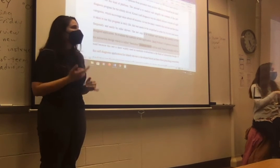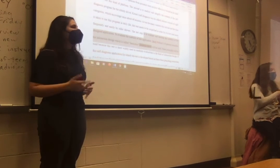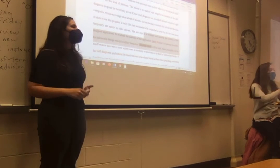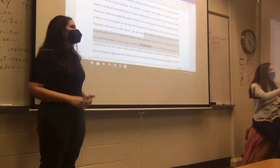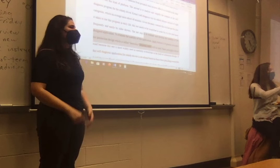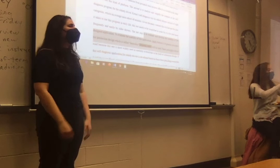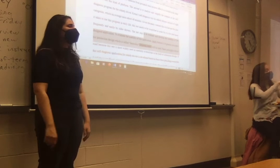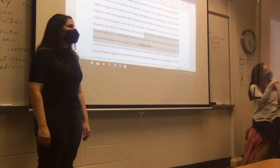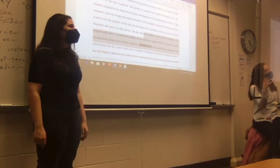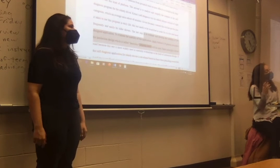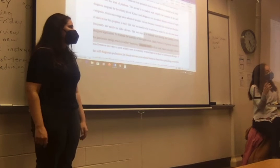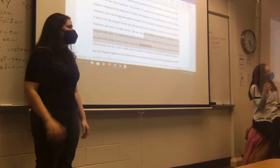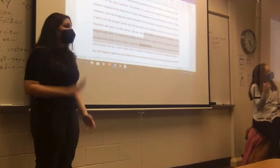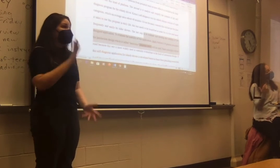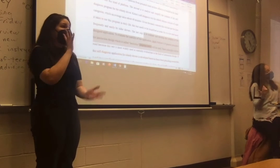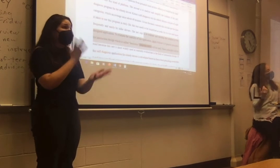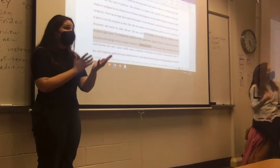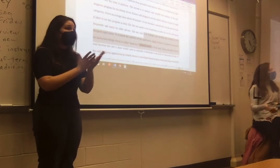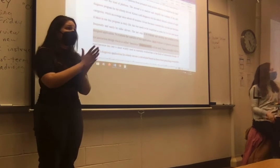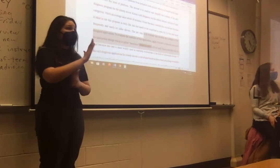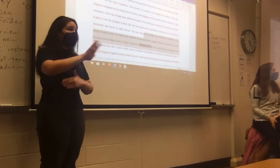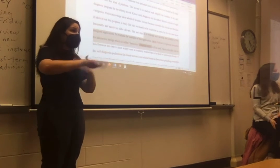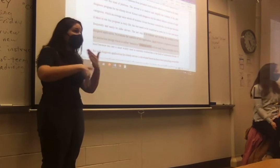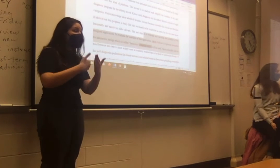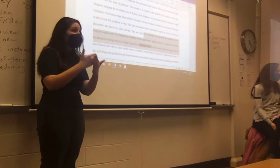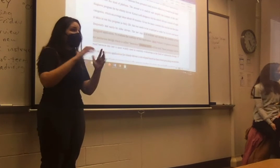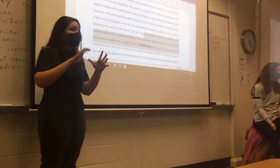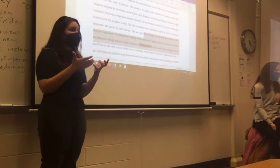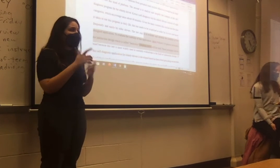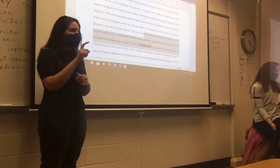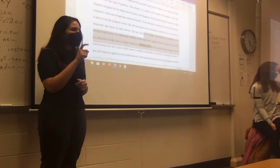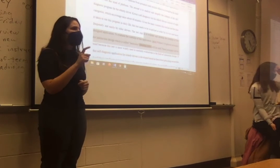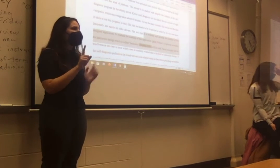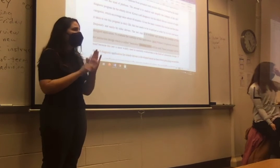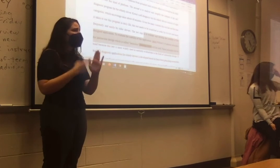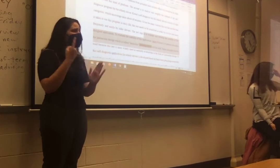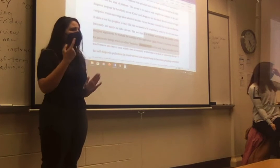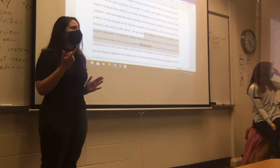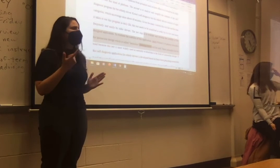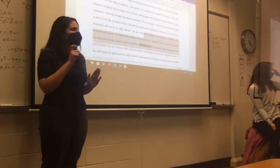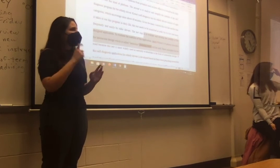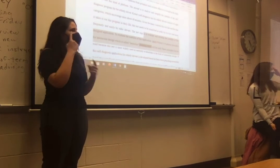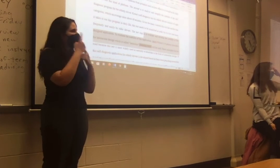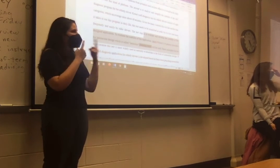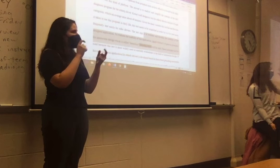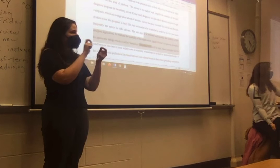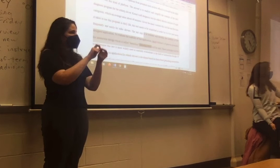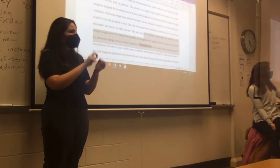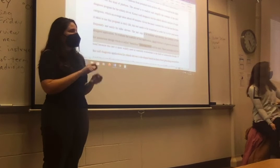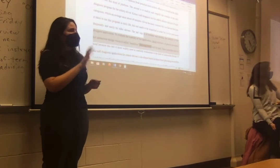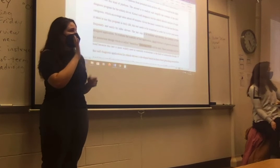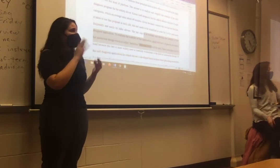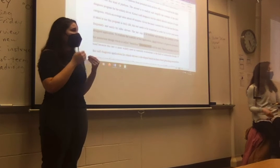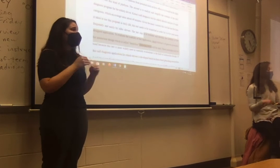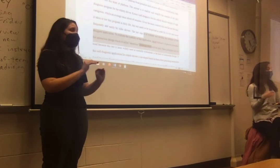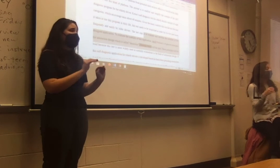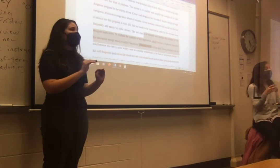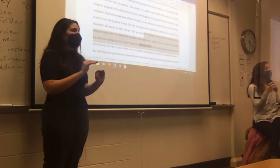Is it going to be through the whole course? So those are all things that you would want to think about in your method. But at least in that case, you have